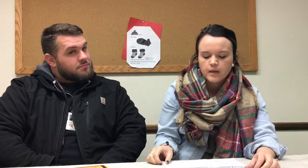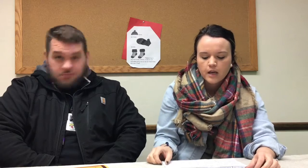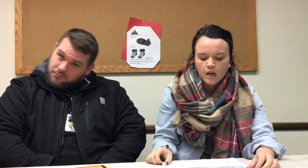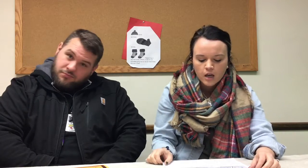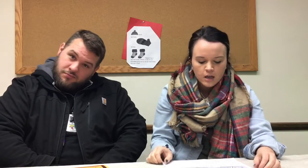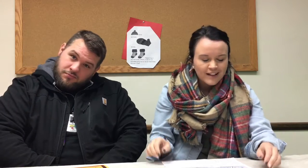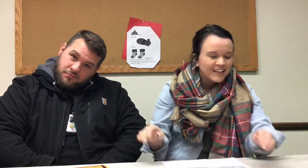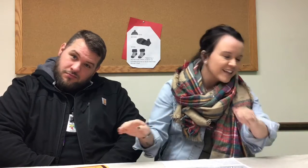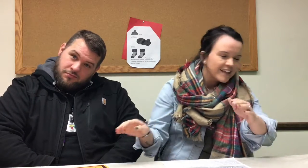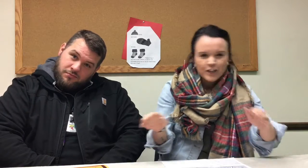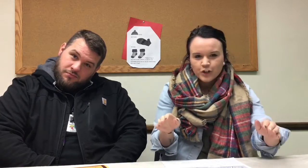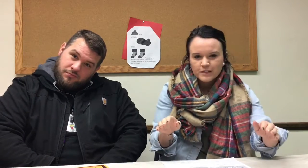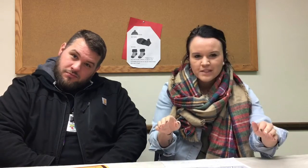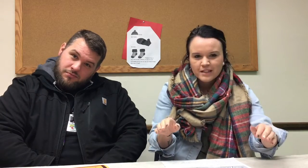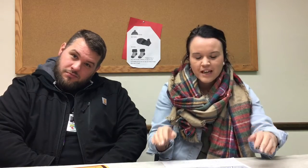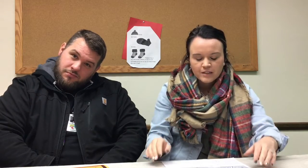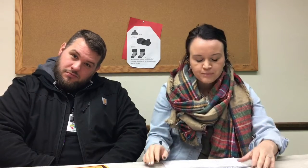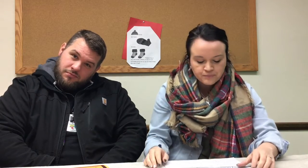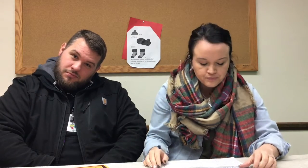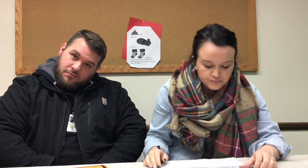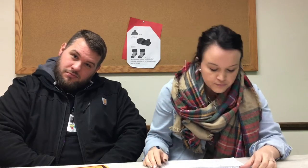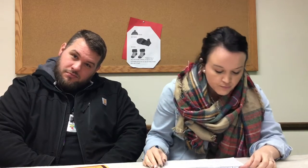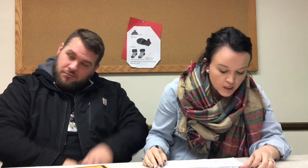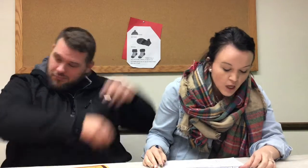be Christmas lit.